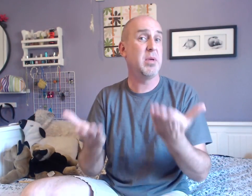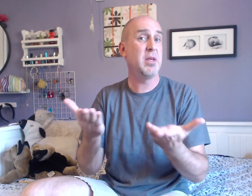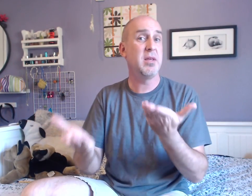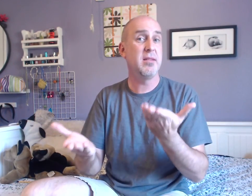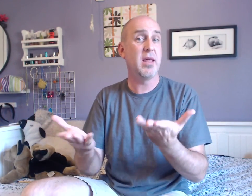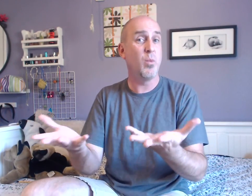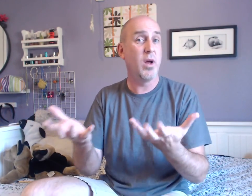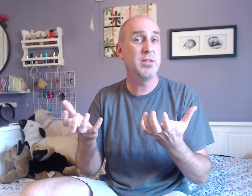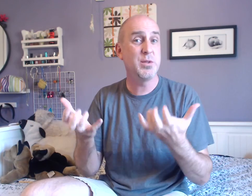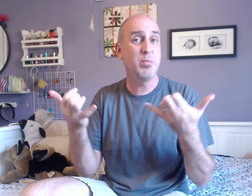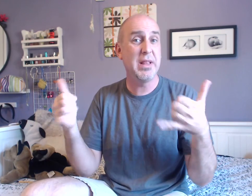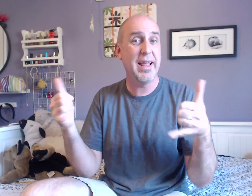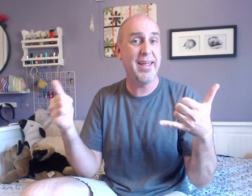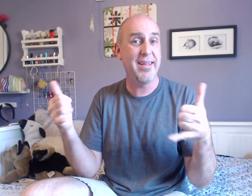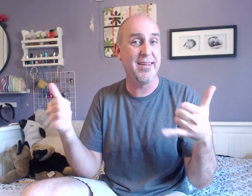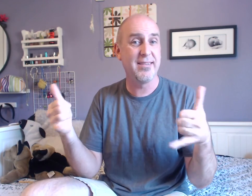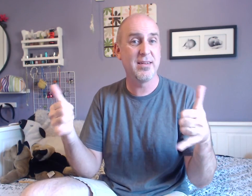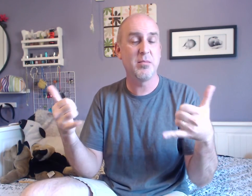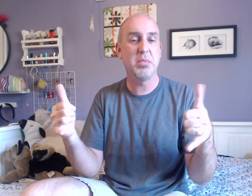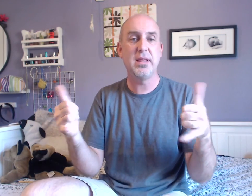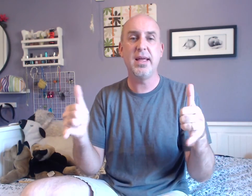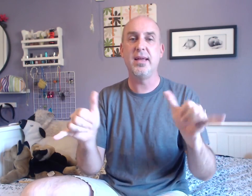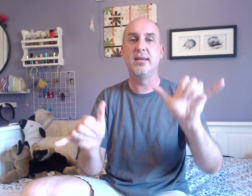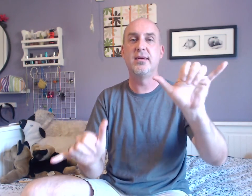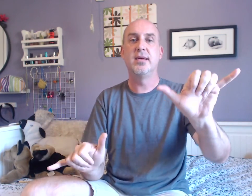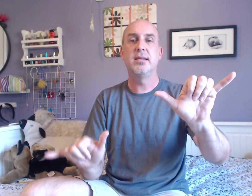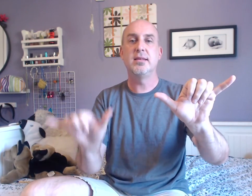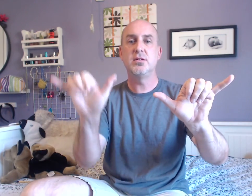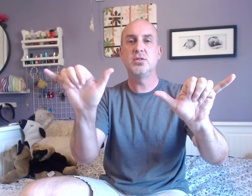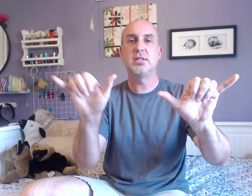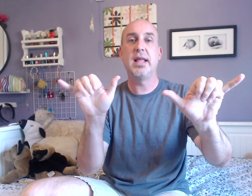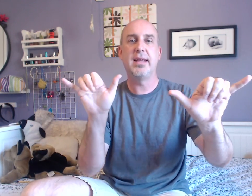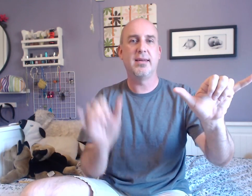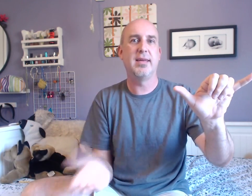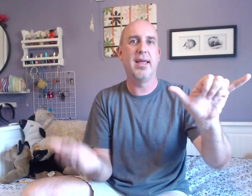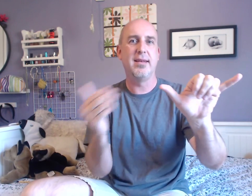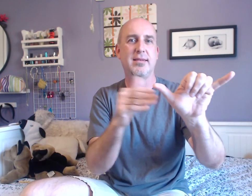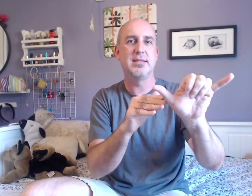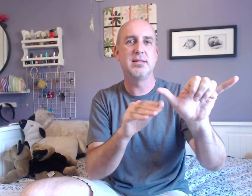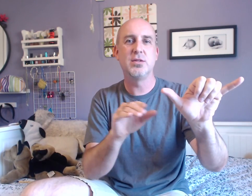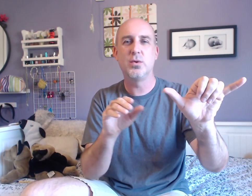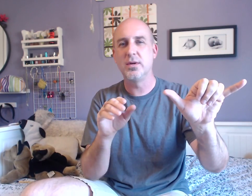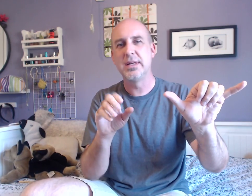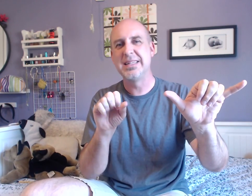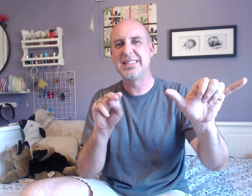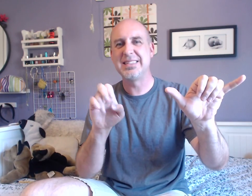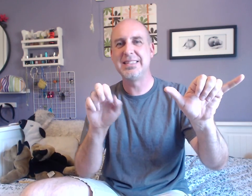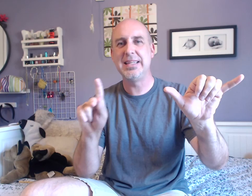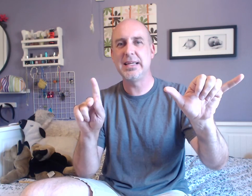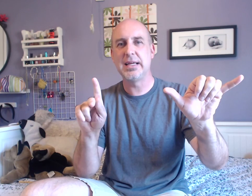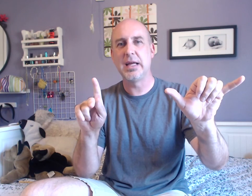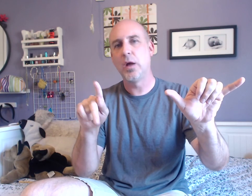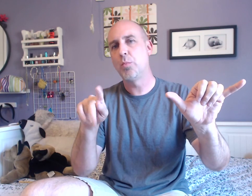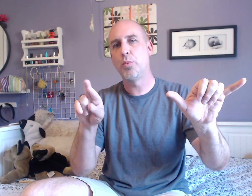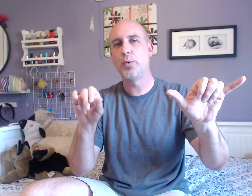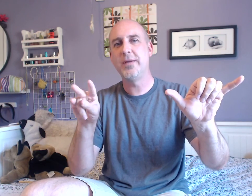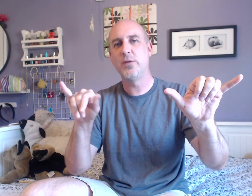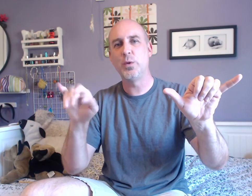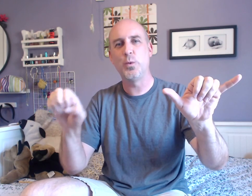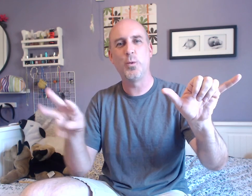Maybe they want to play. Play. These are just like, again, this is your sneak preview